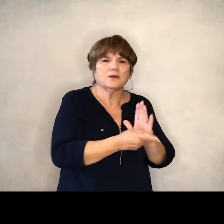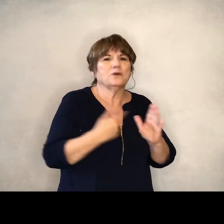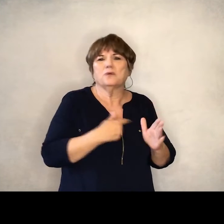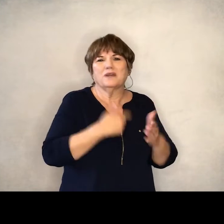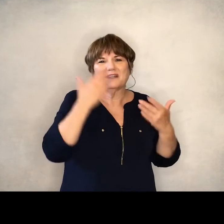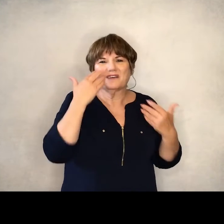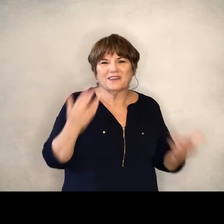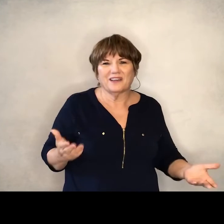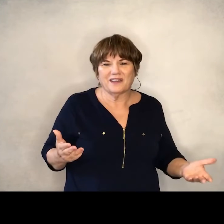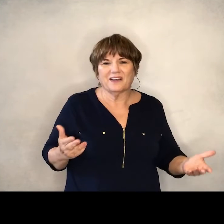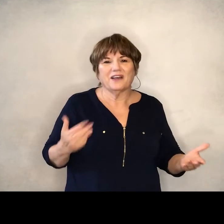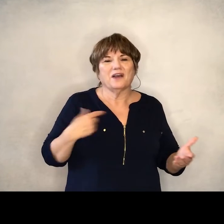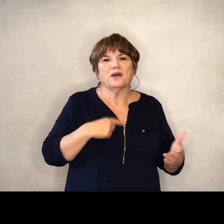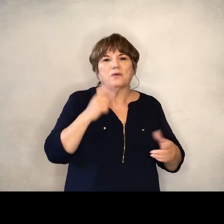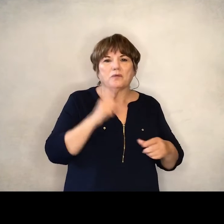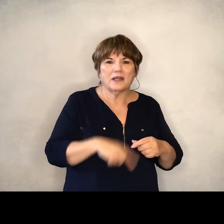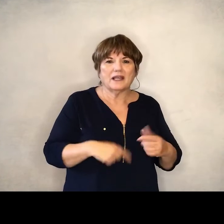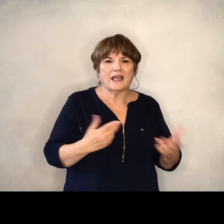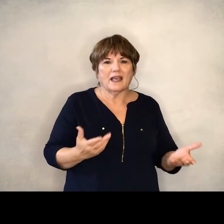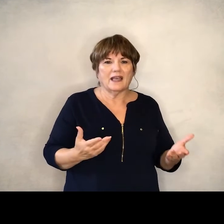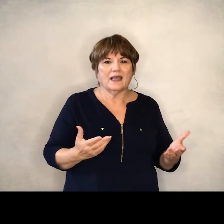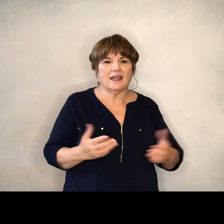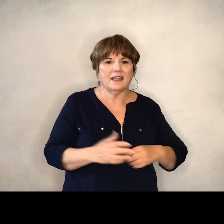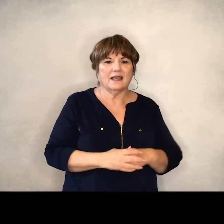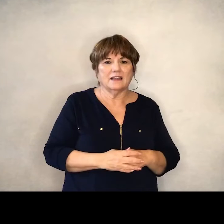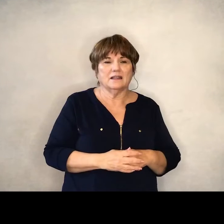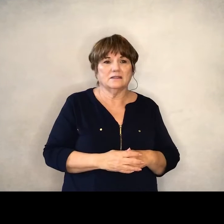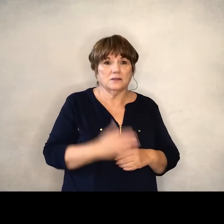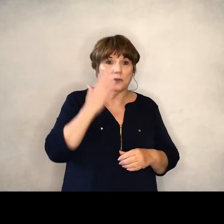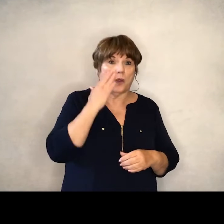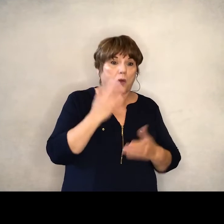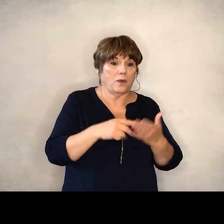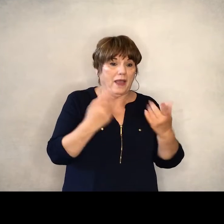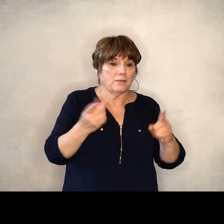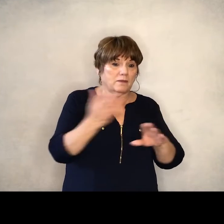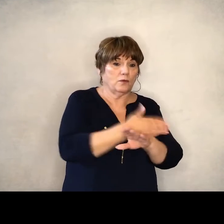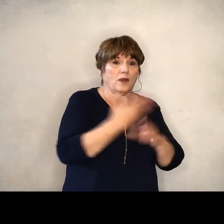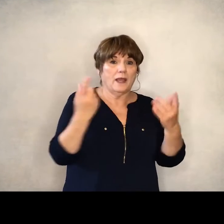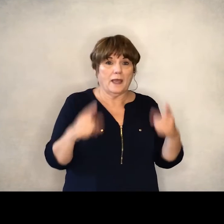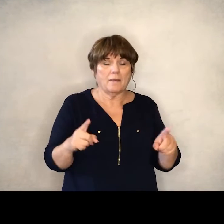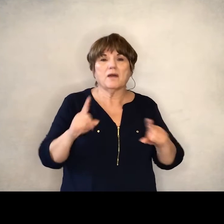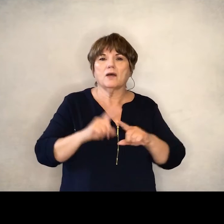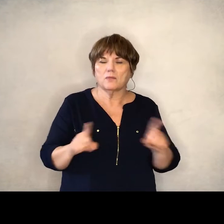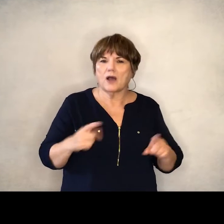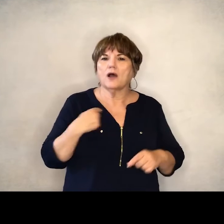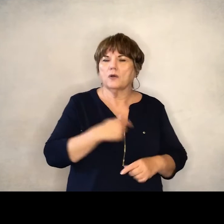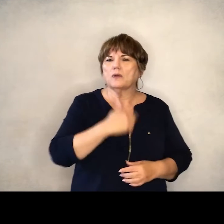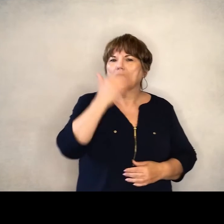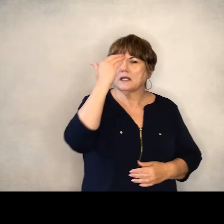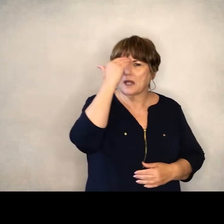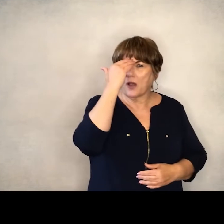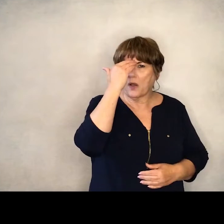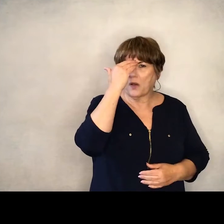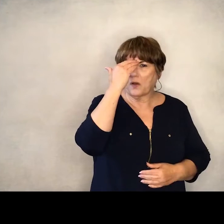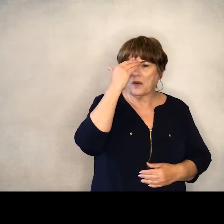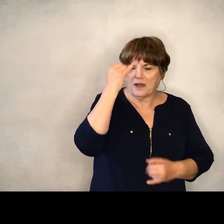We cannot call the plays in advance. But we do know the final